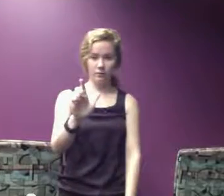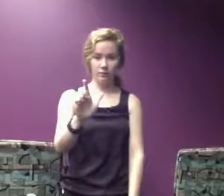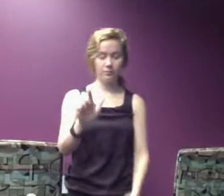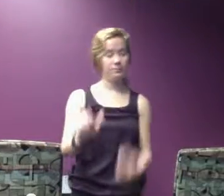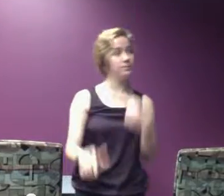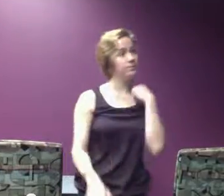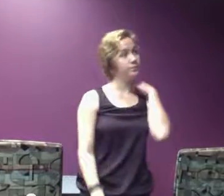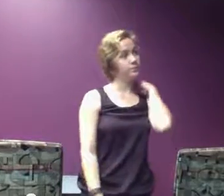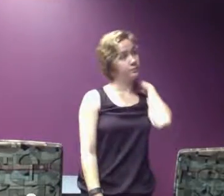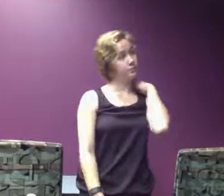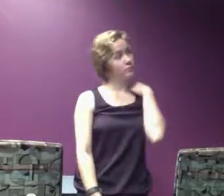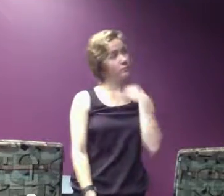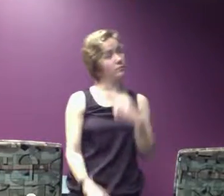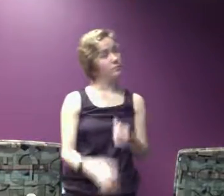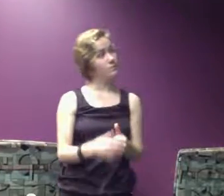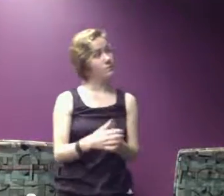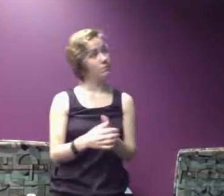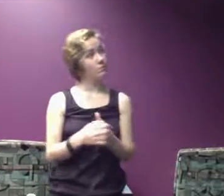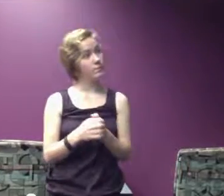So this is named a polynomial.